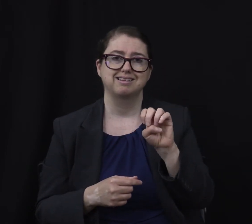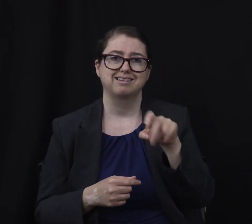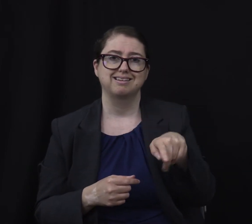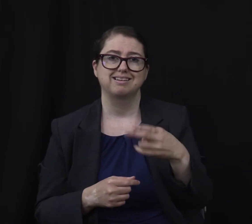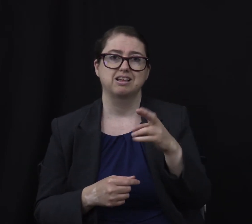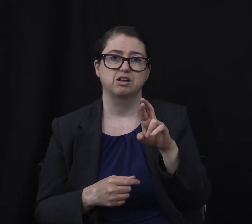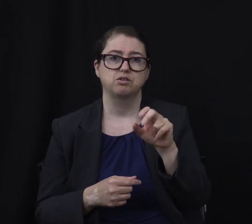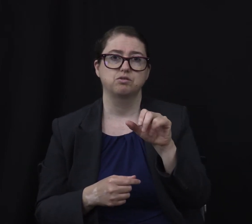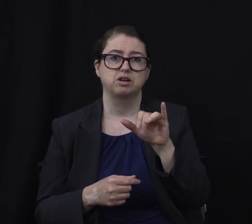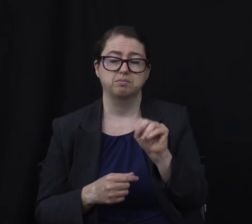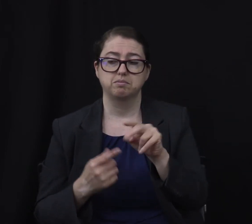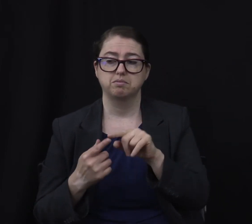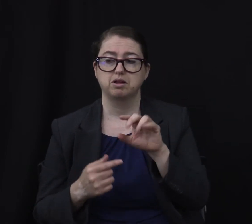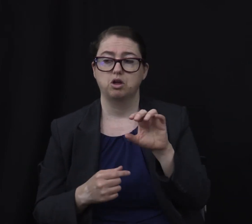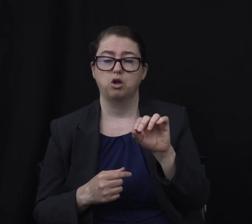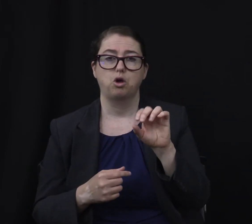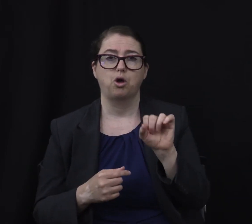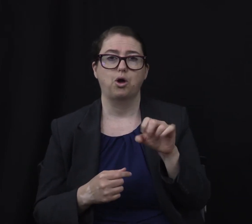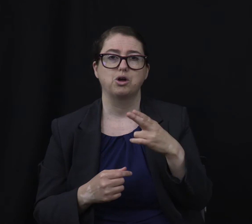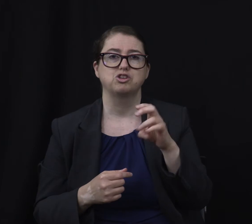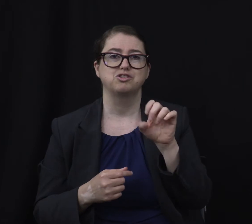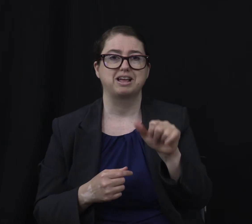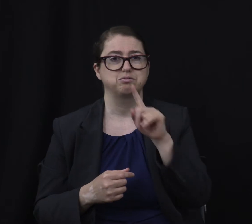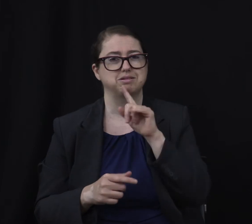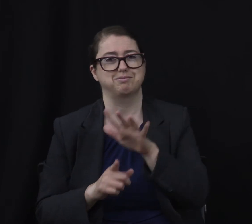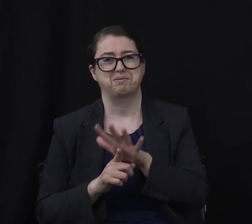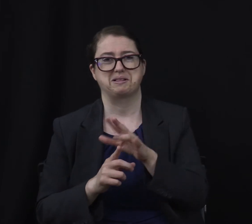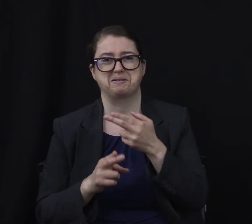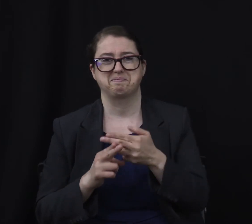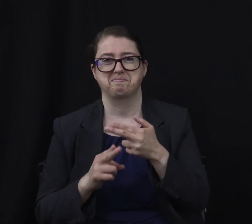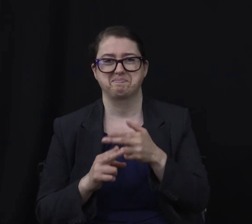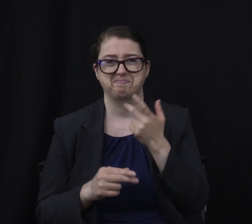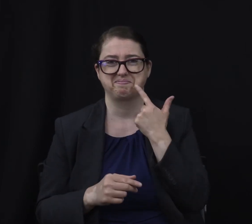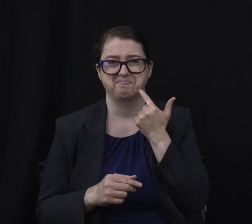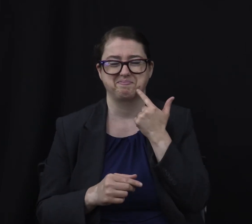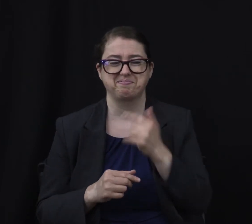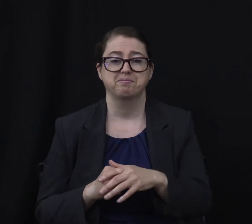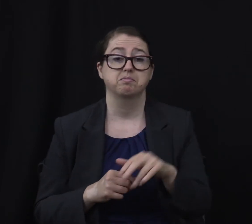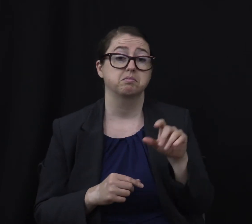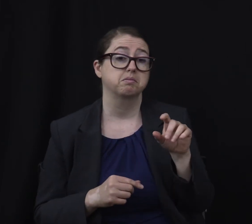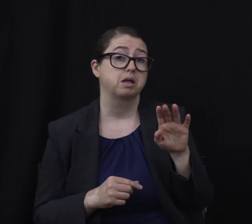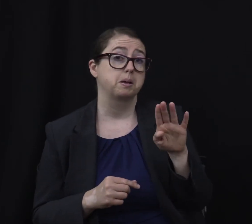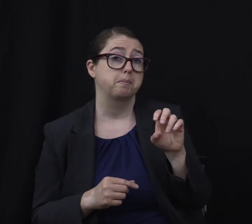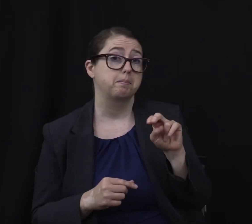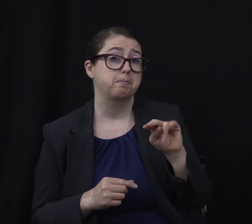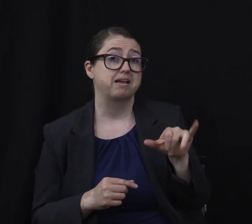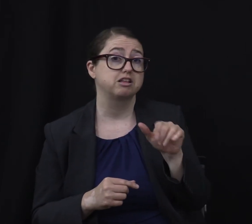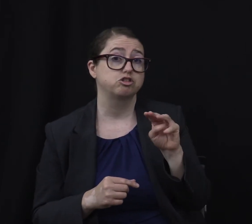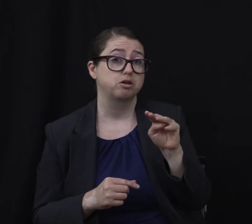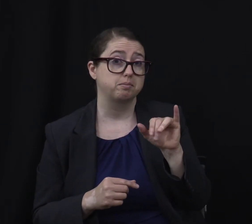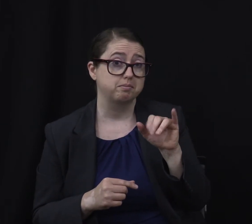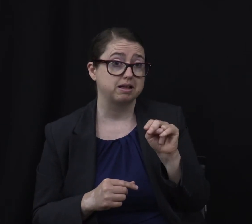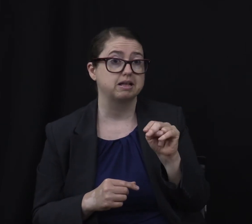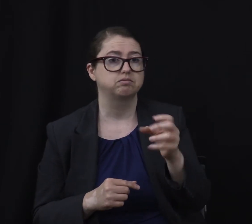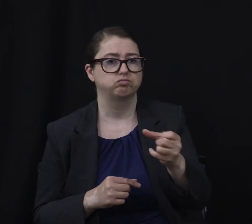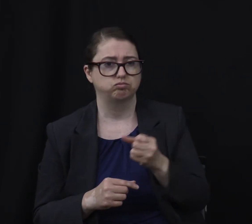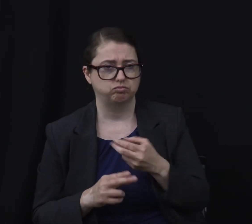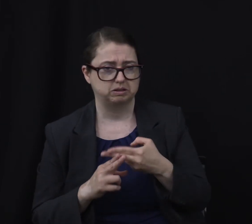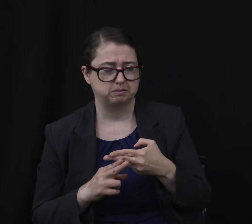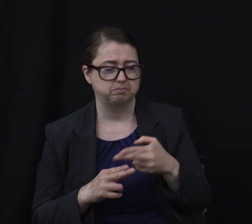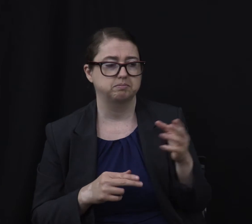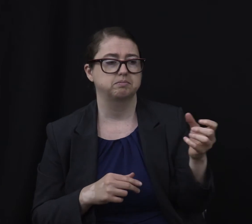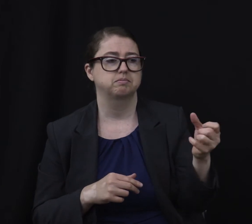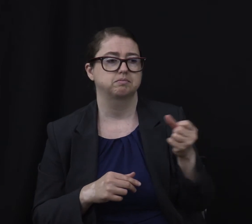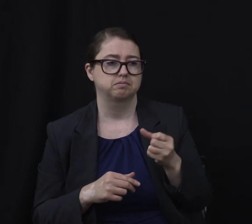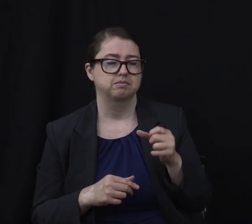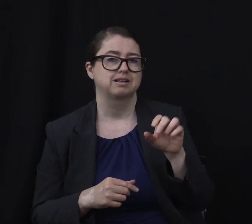popular Irish names out there. From the tribe of Benjamin, you have Palti. From the tribe of Zebulun, you have Gadiel. From the